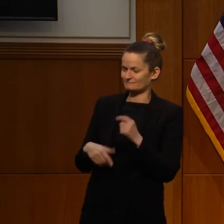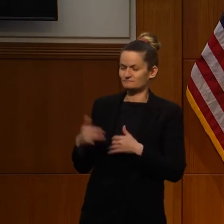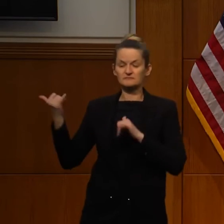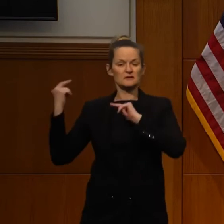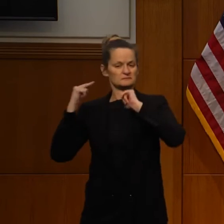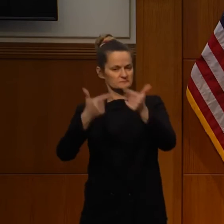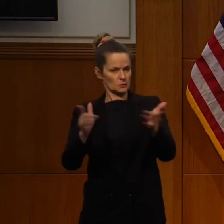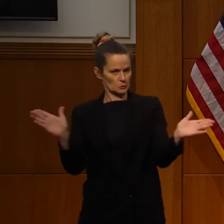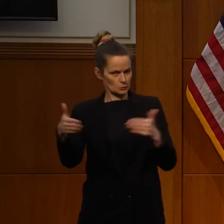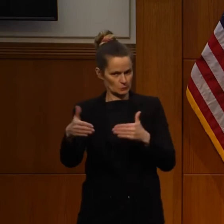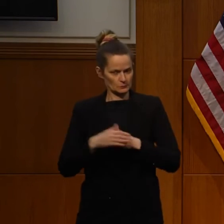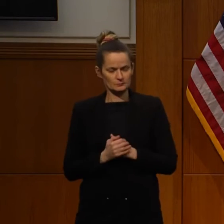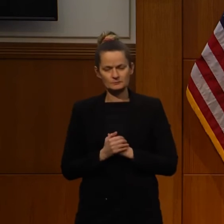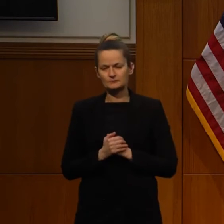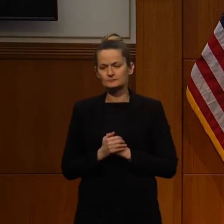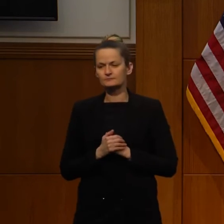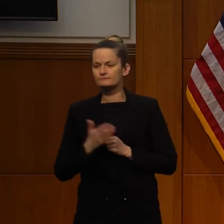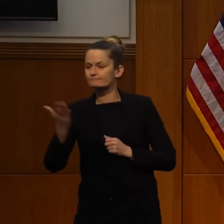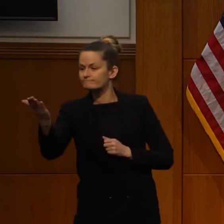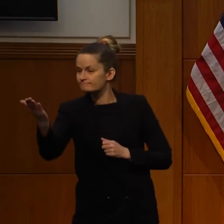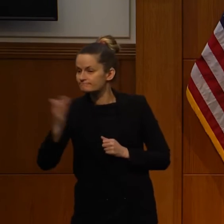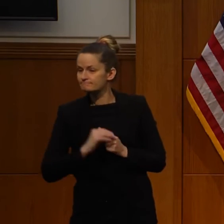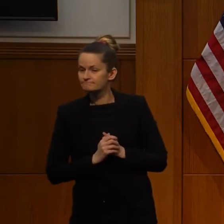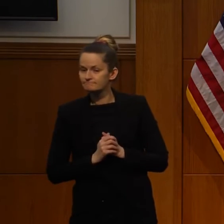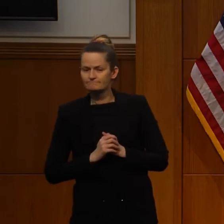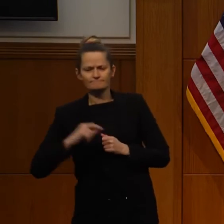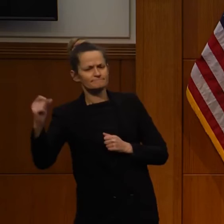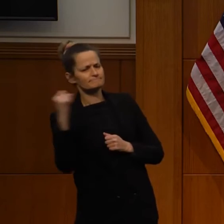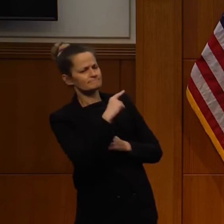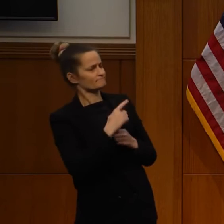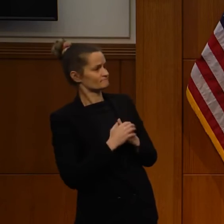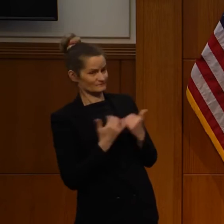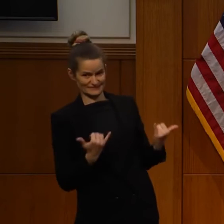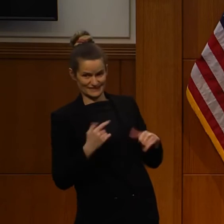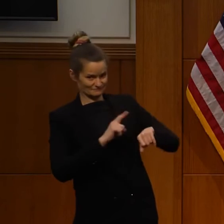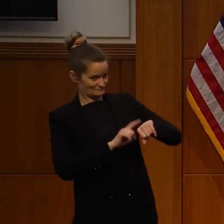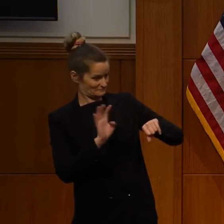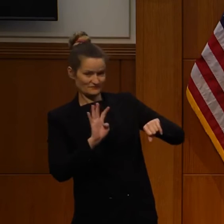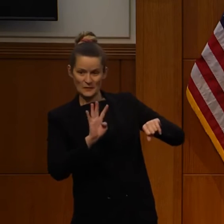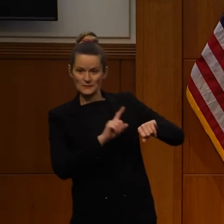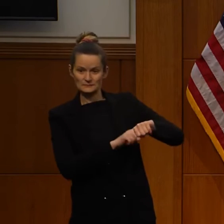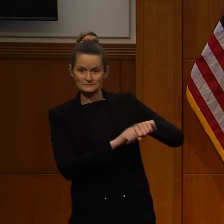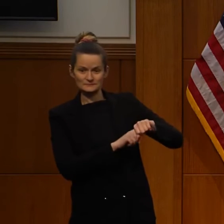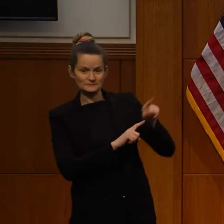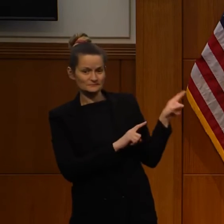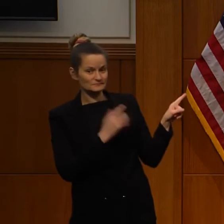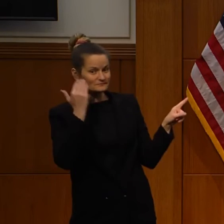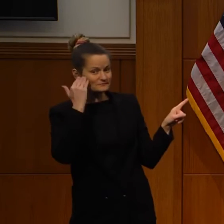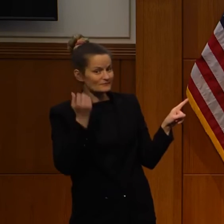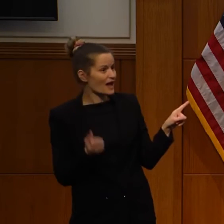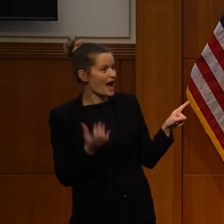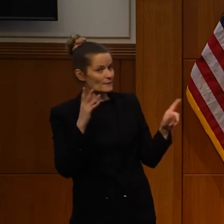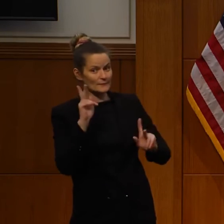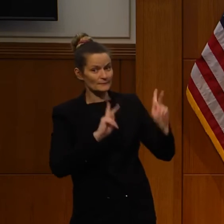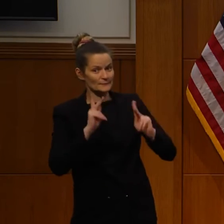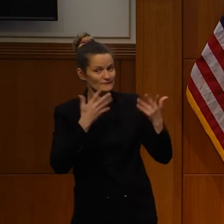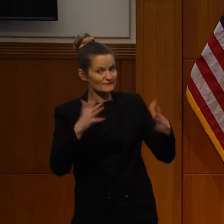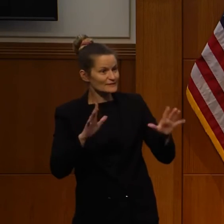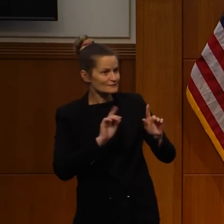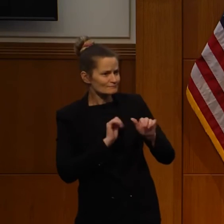Hey, just out of curiosity, as of 4 o'clock, do you have a number for voter turnout in the state as of right now? We do not.